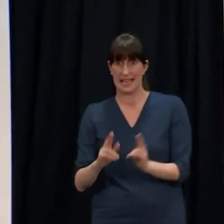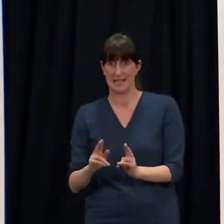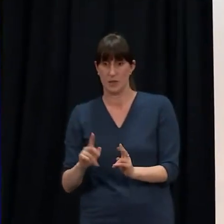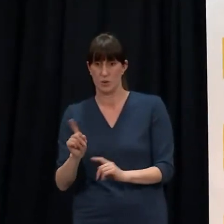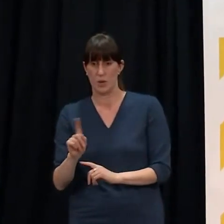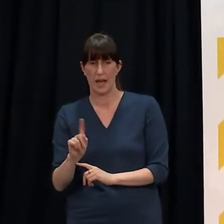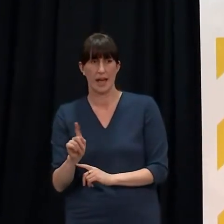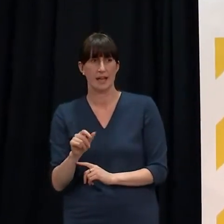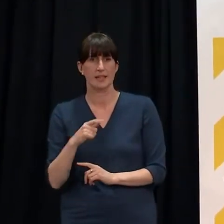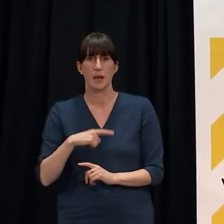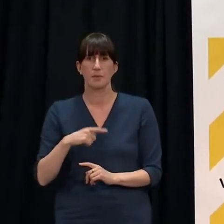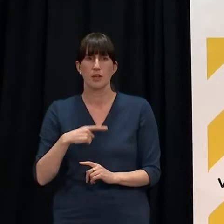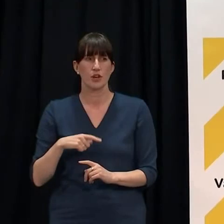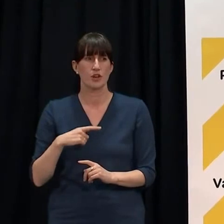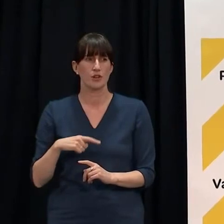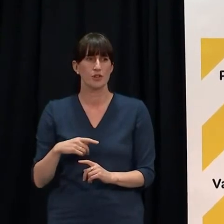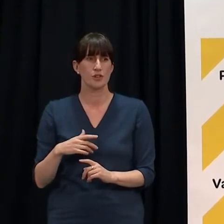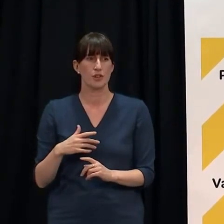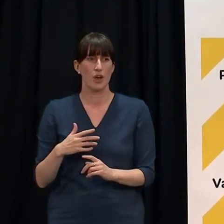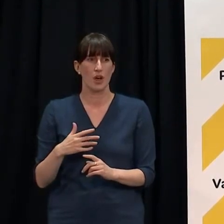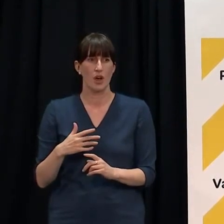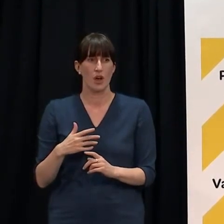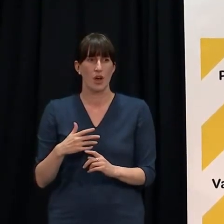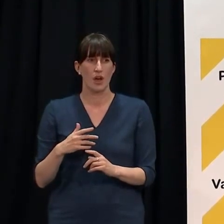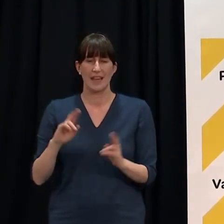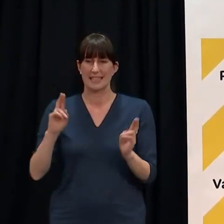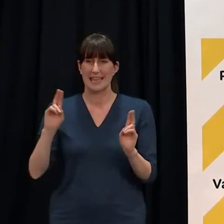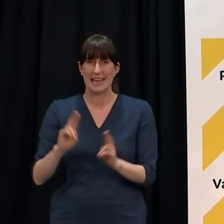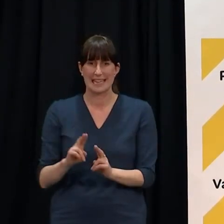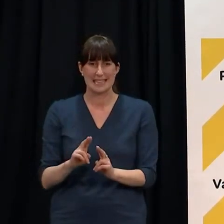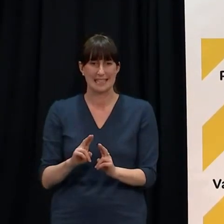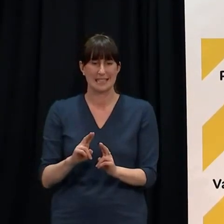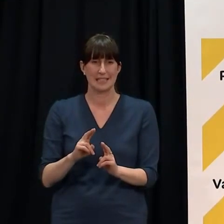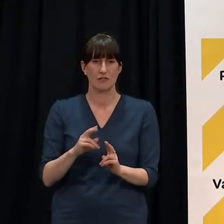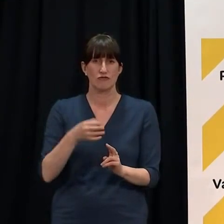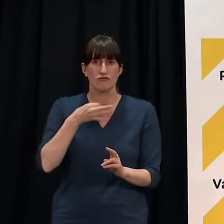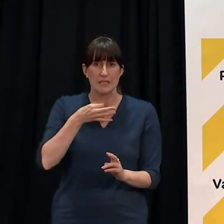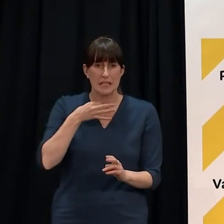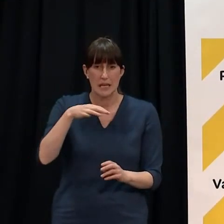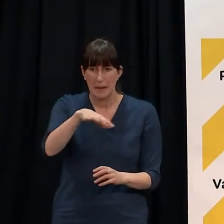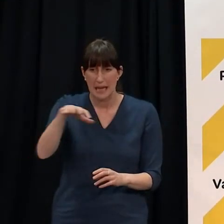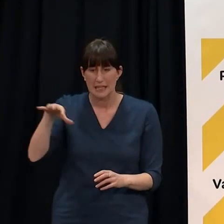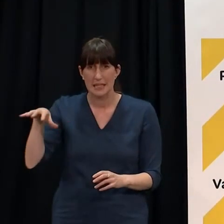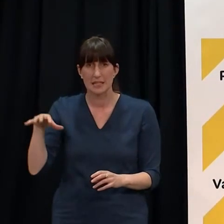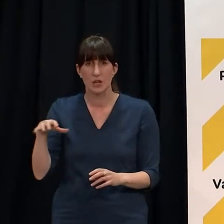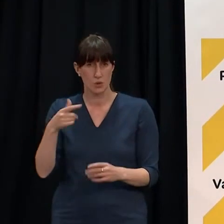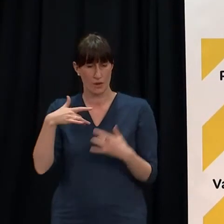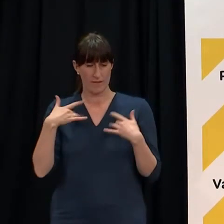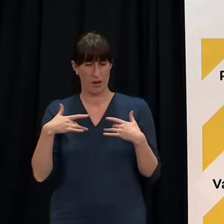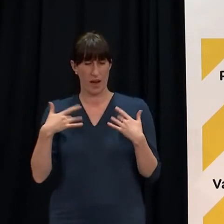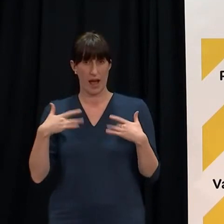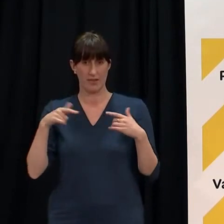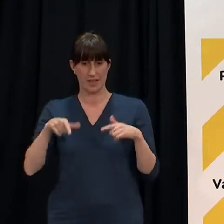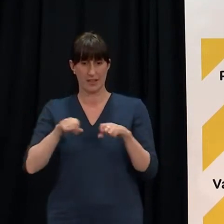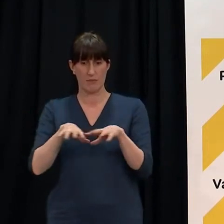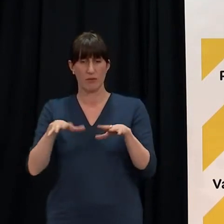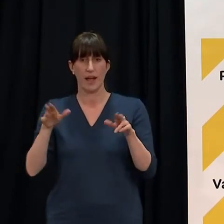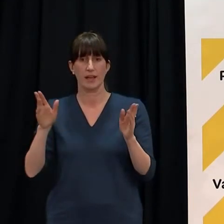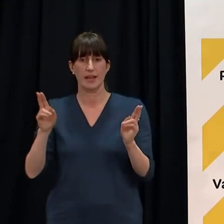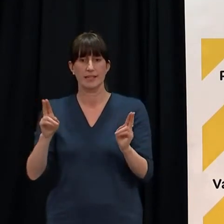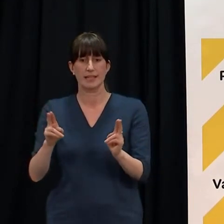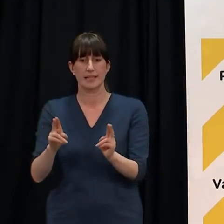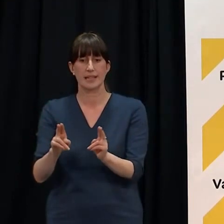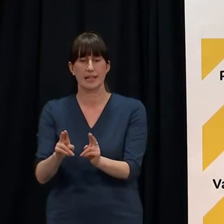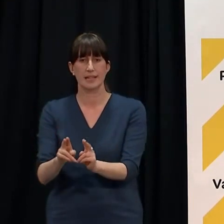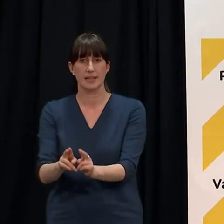household contacts, or those who have been at locations of interest, and what impact does that have on, in terms of the tail of this outbreak?